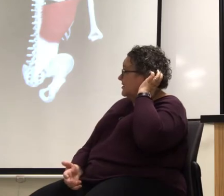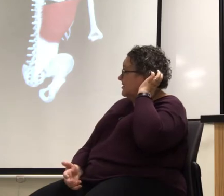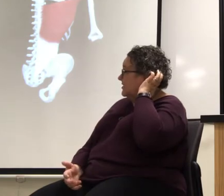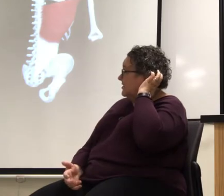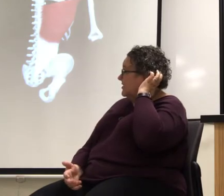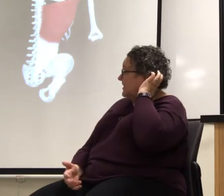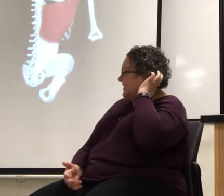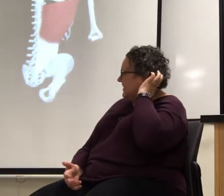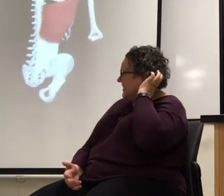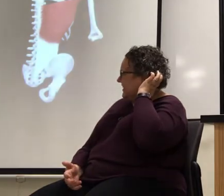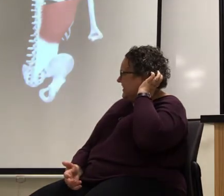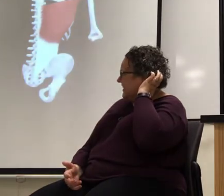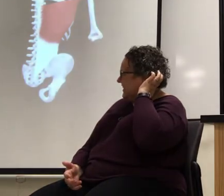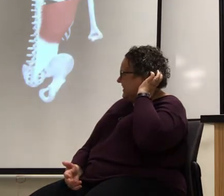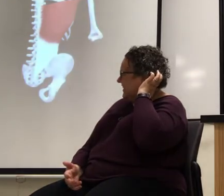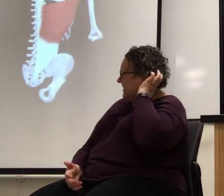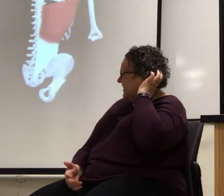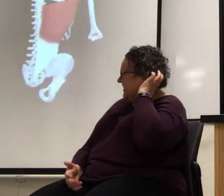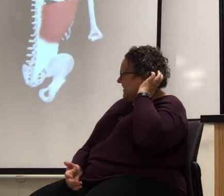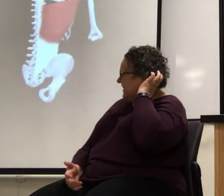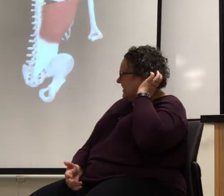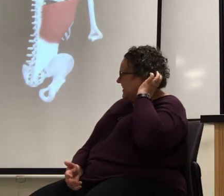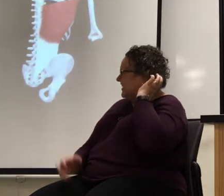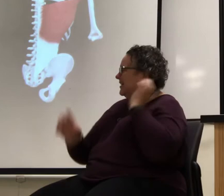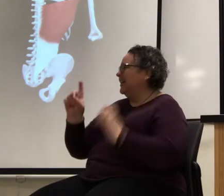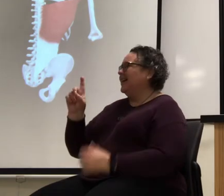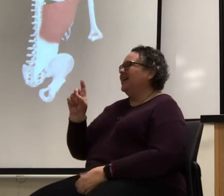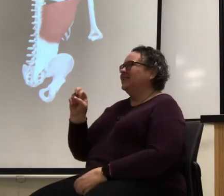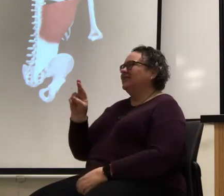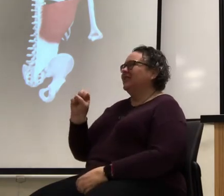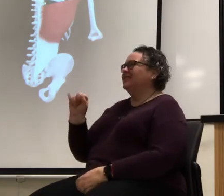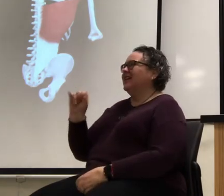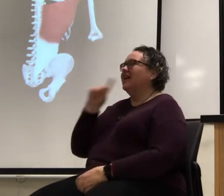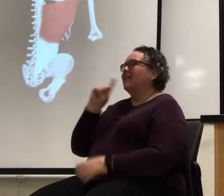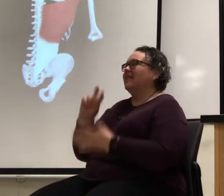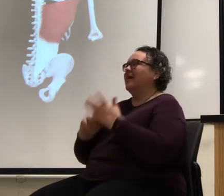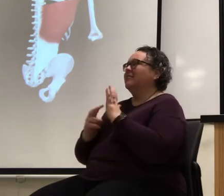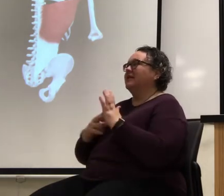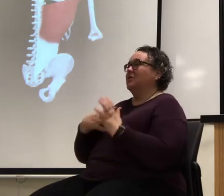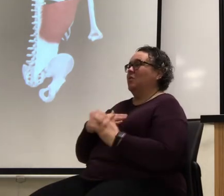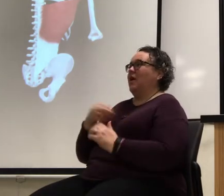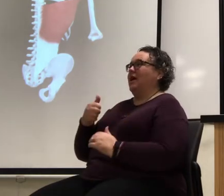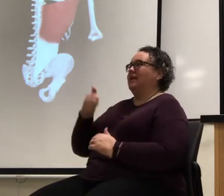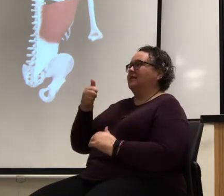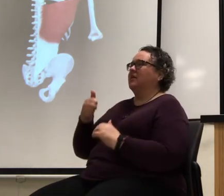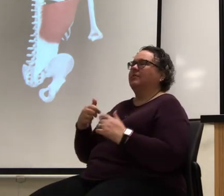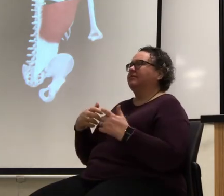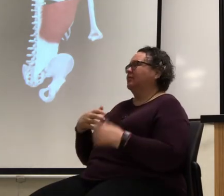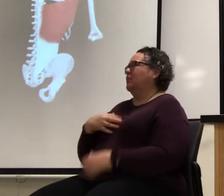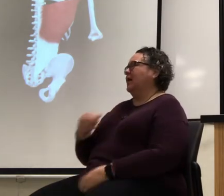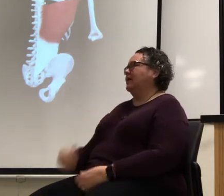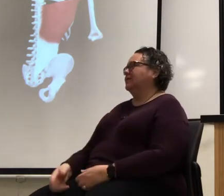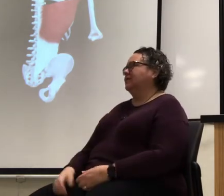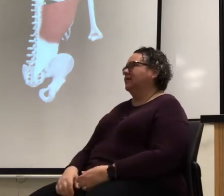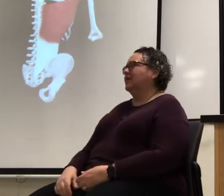Now, latissimus dorsi, is the muscle is named for its appearance. That means widest of the back.